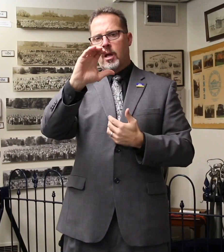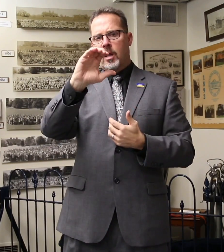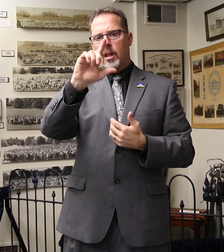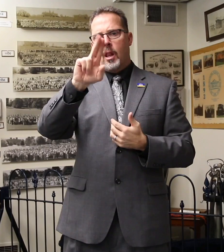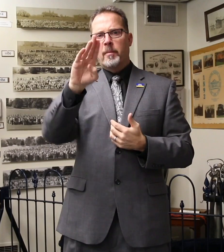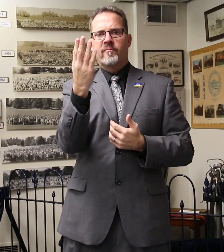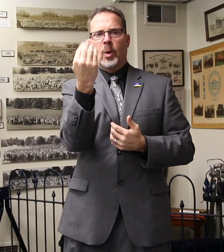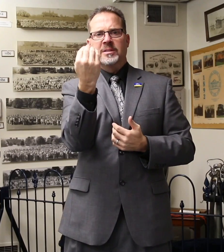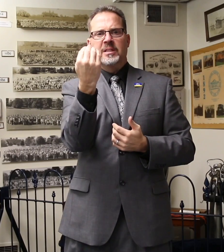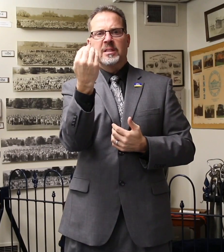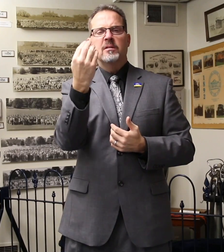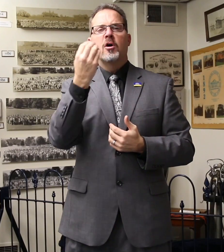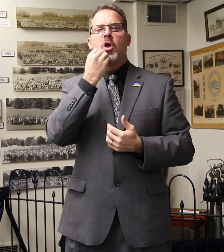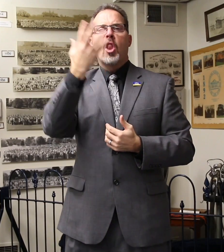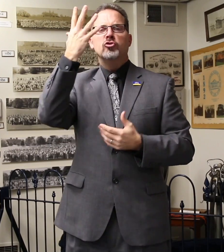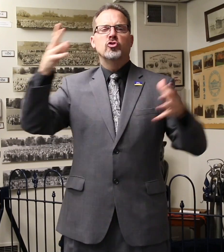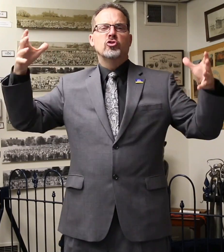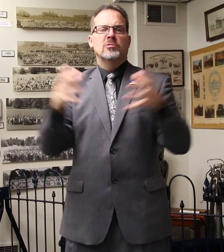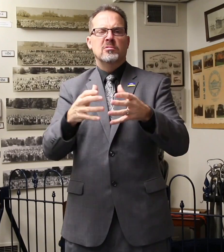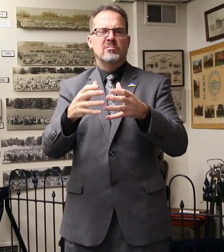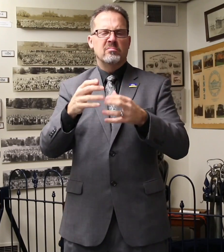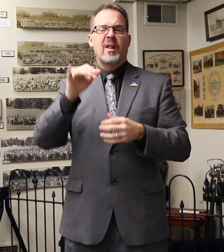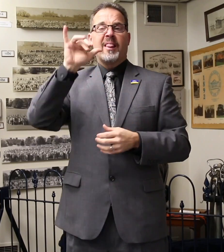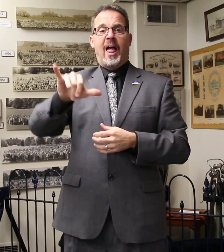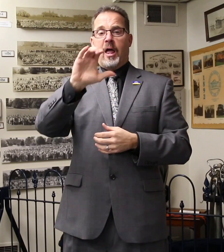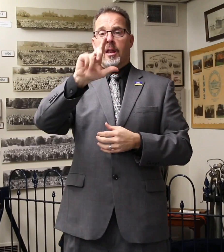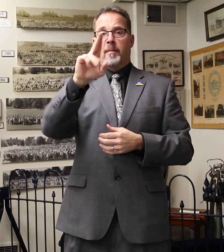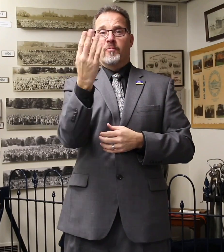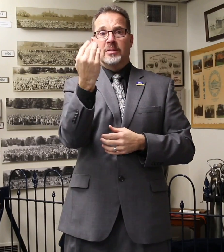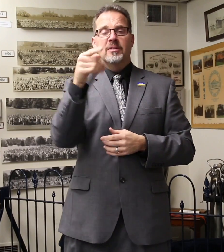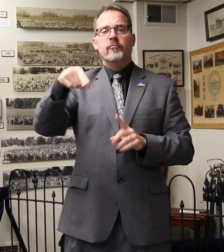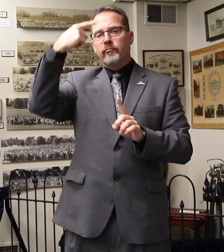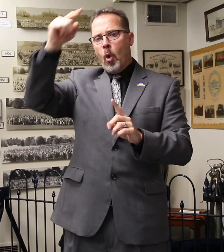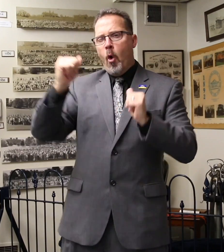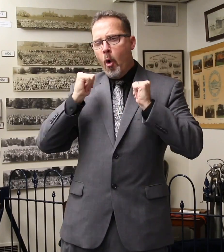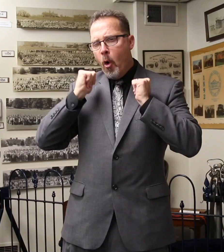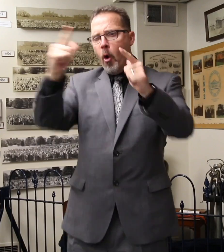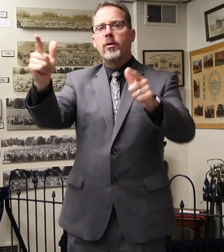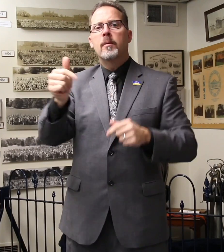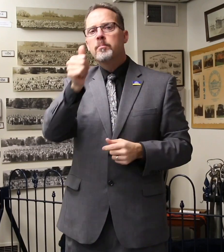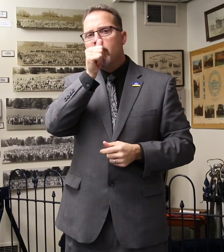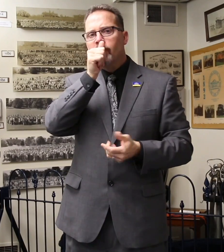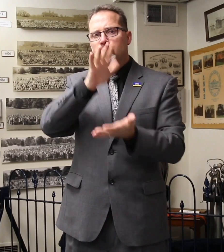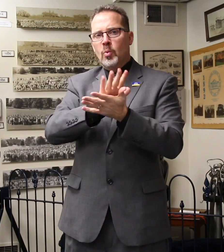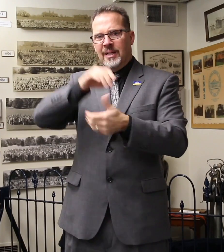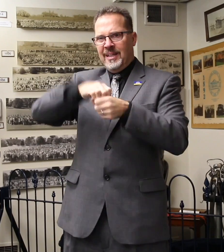past that I've mentioned, including Club 14, which is a luncheon for all private